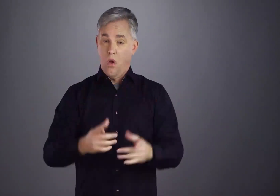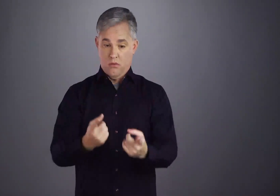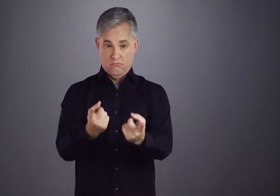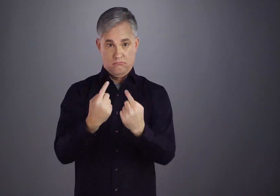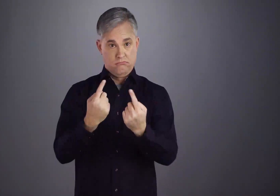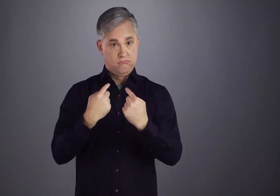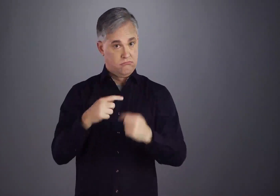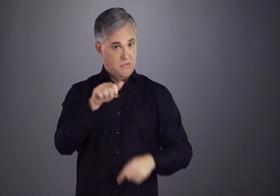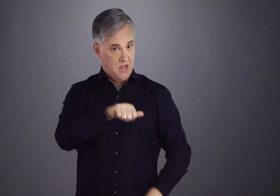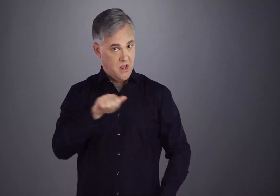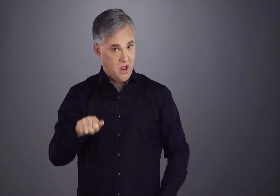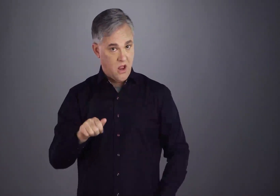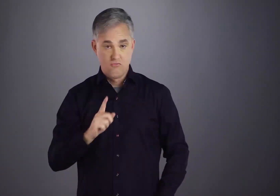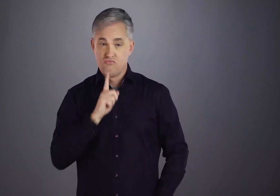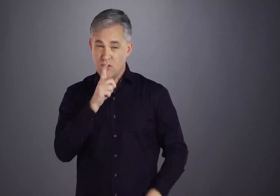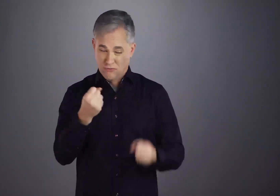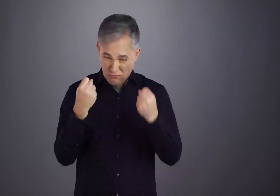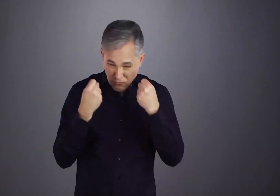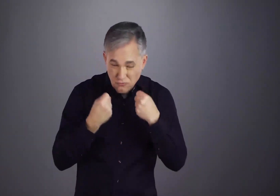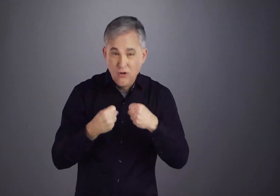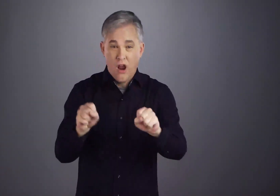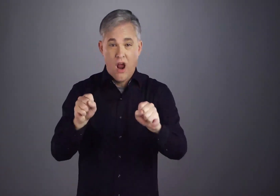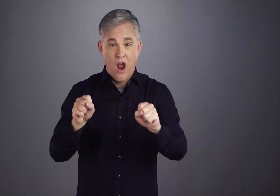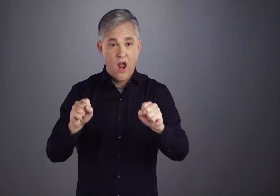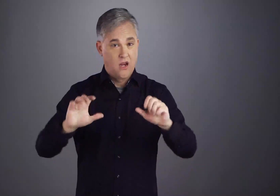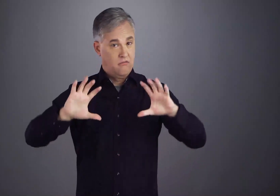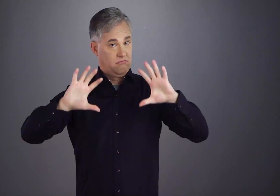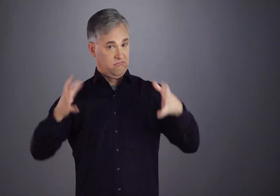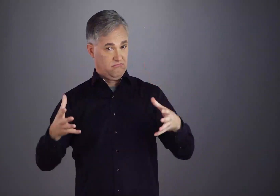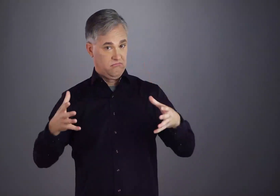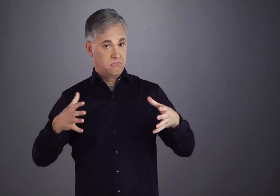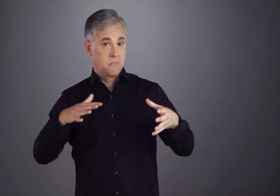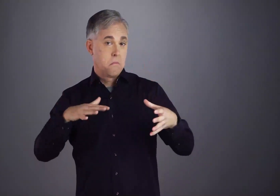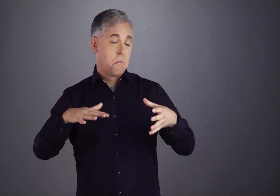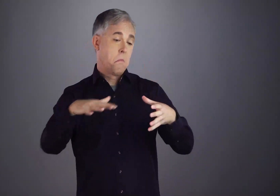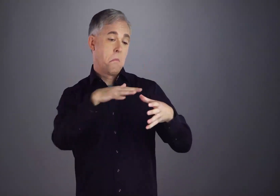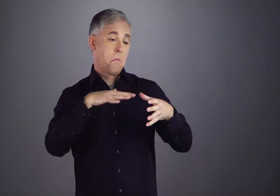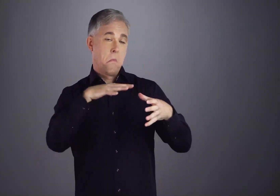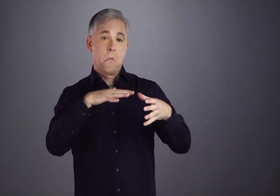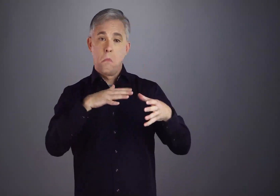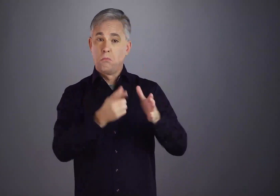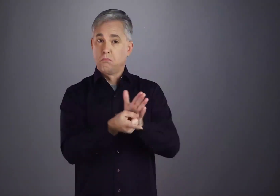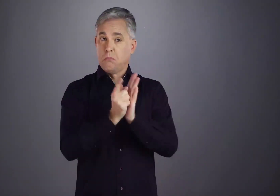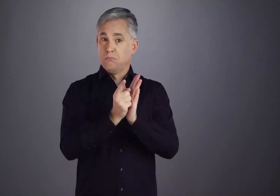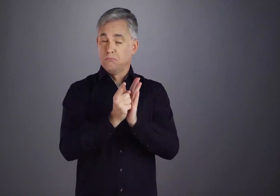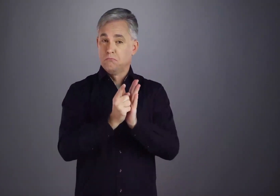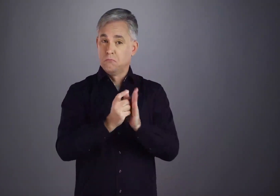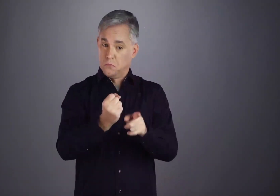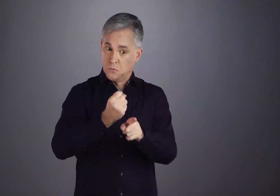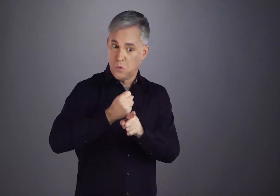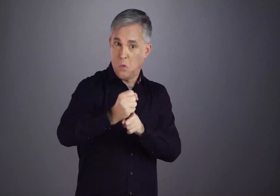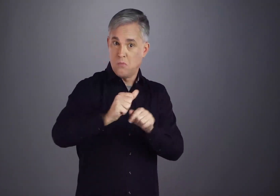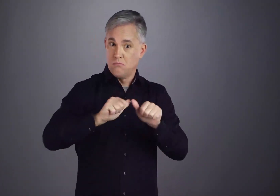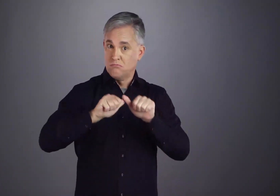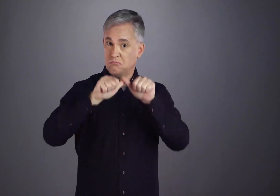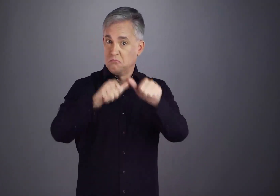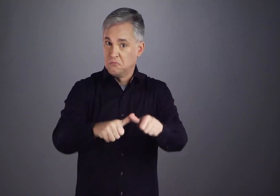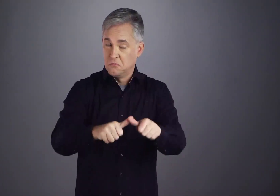Of alcoholics who came to AA and really tried, 50% got sober at once and remained that way.